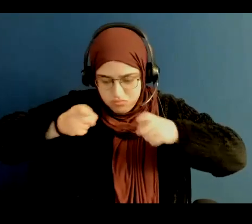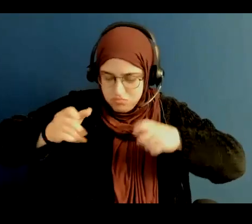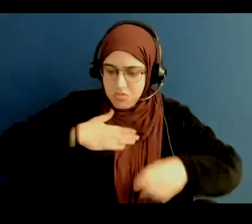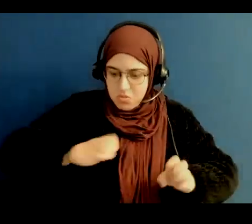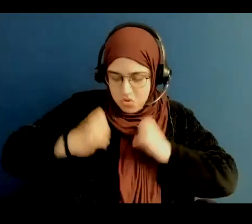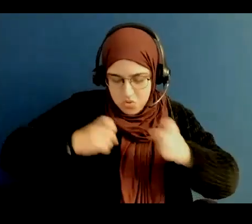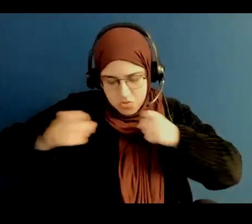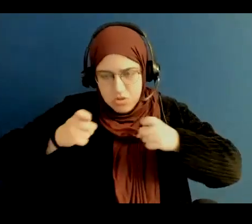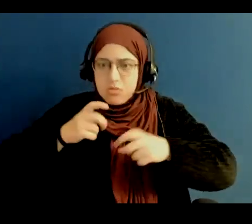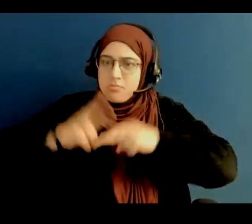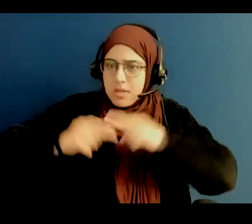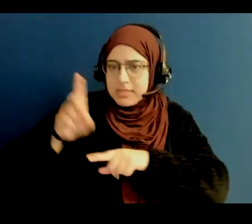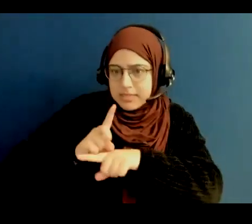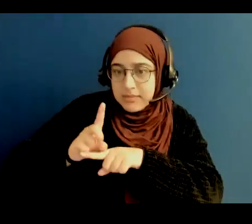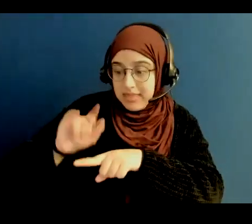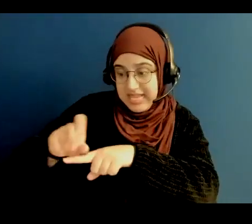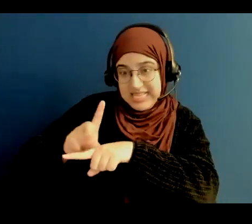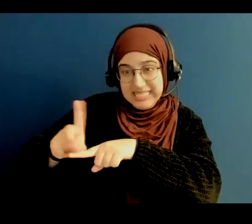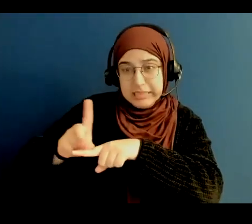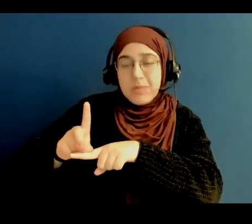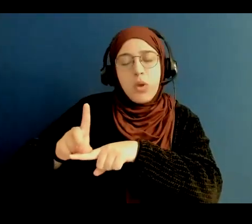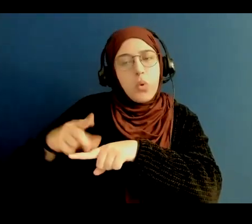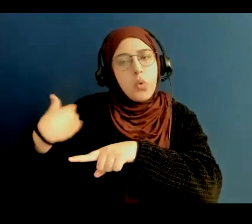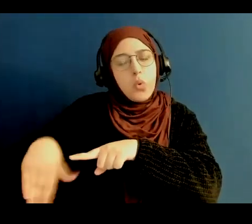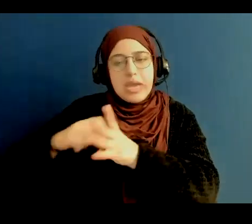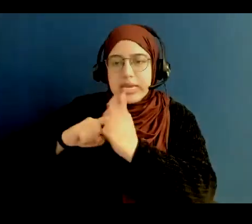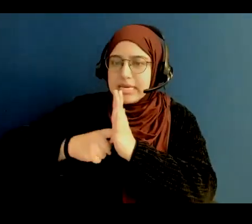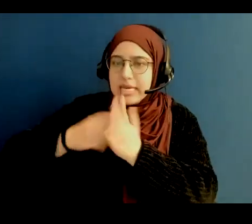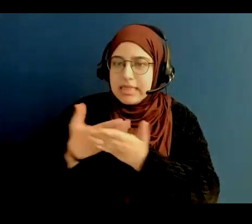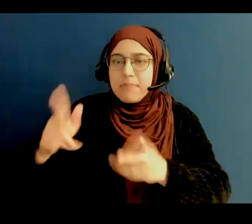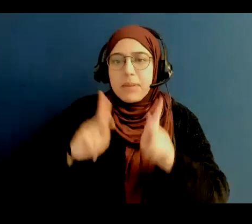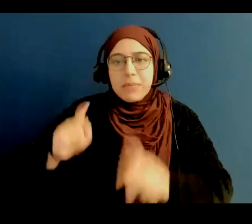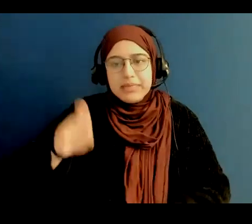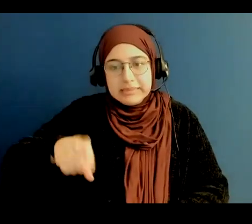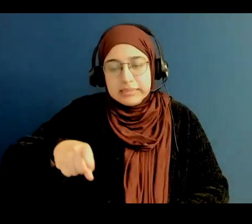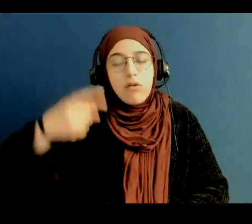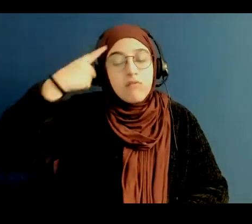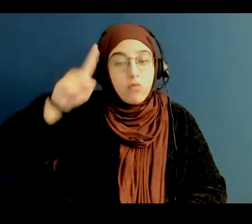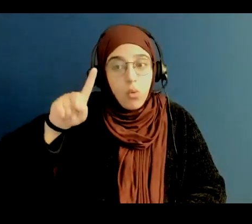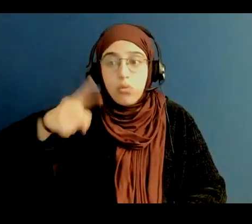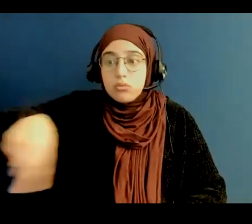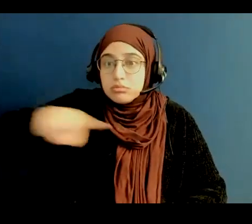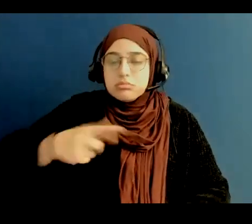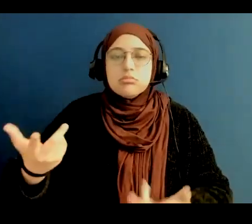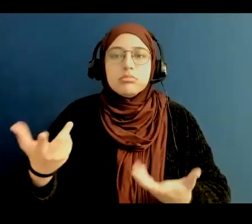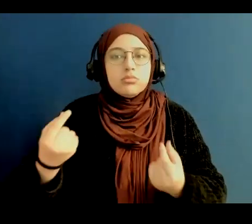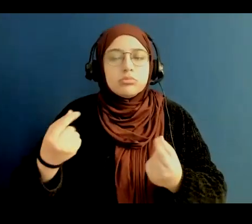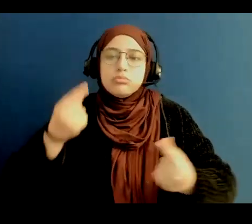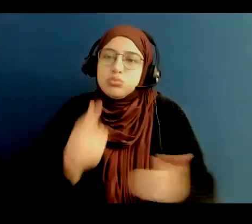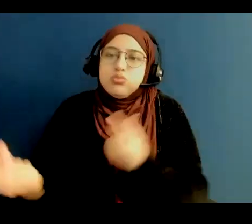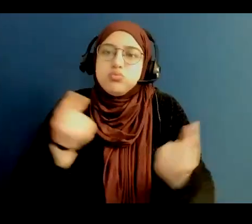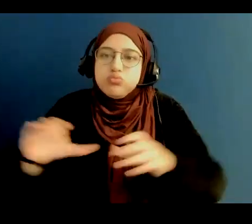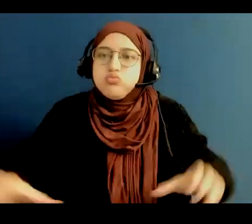And discipline is the key thing that people need in order for you to have a productive